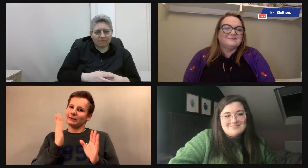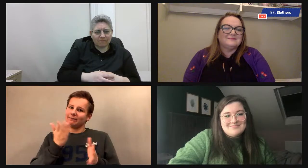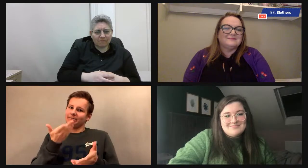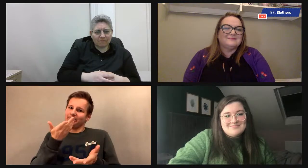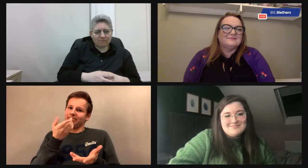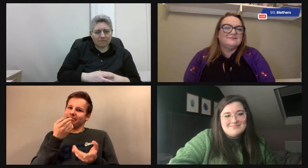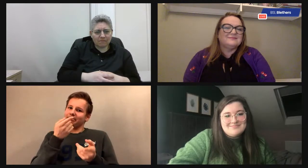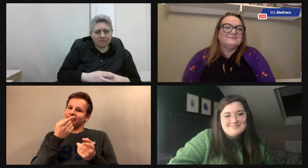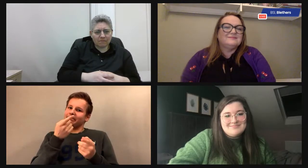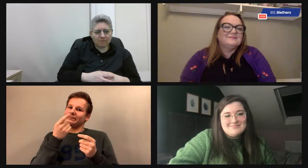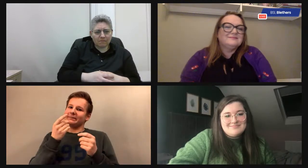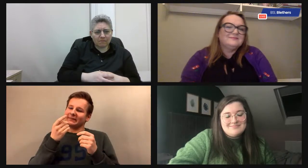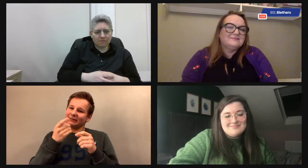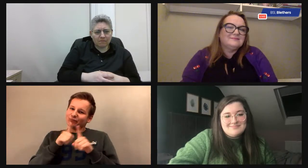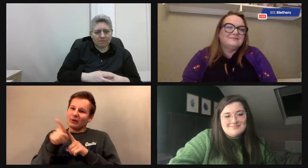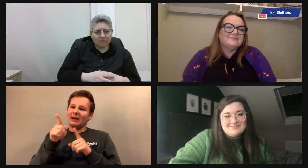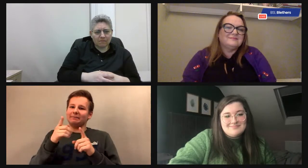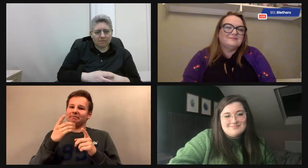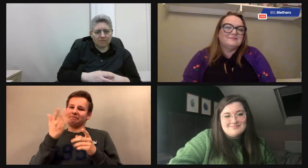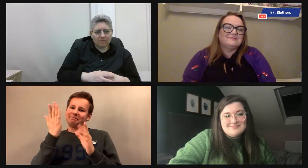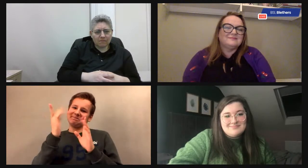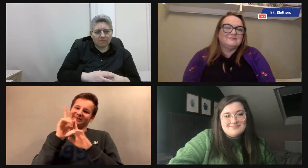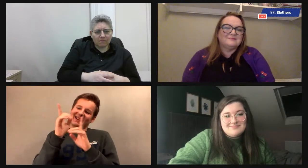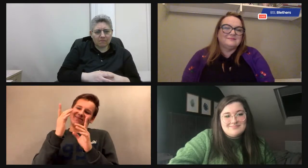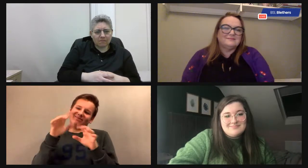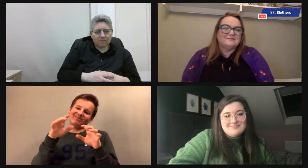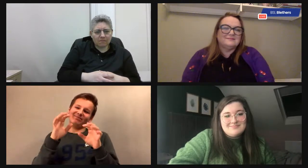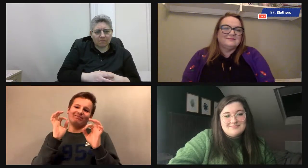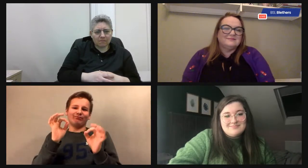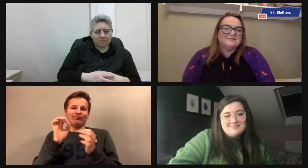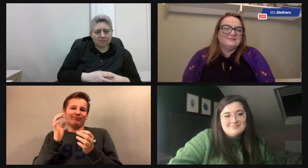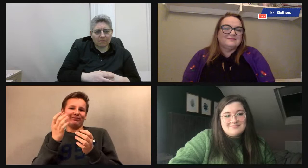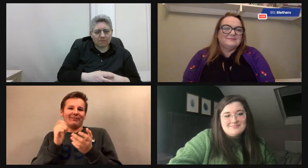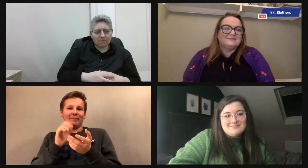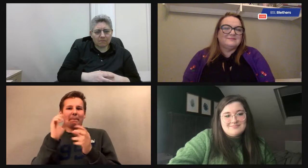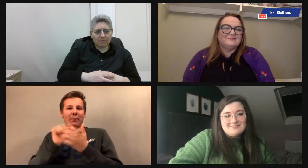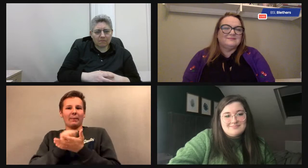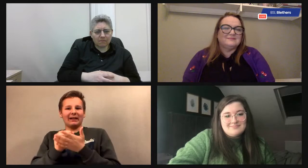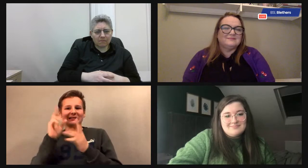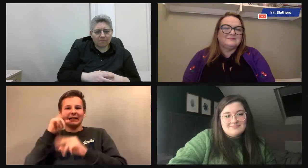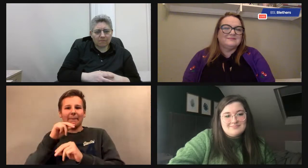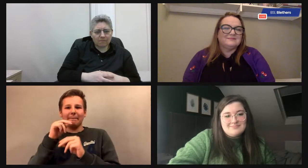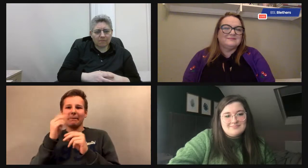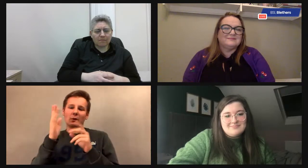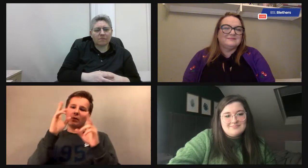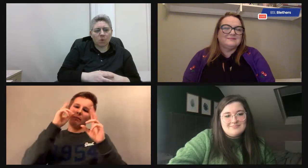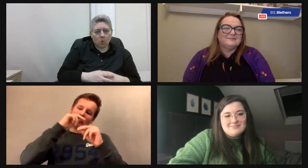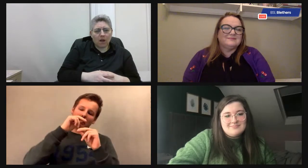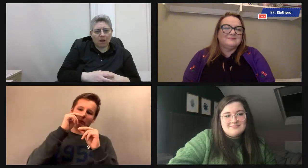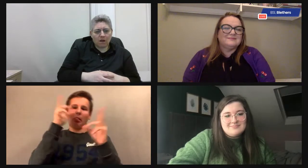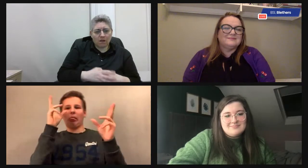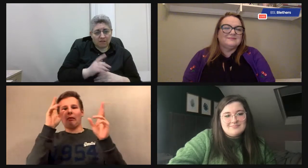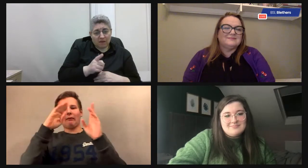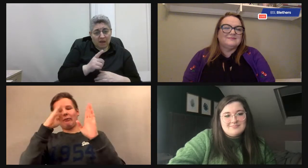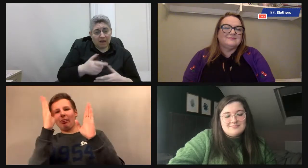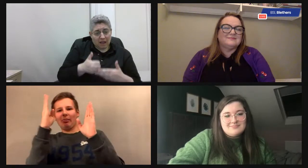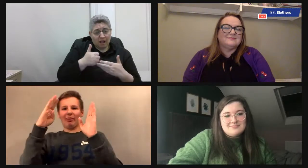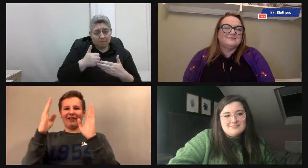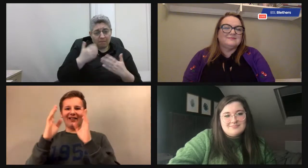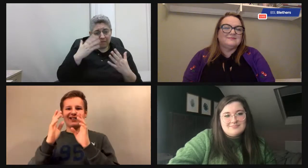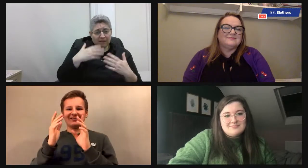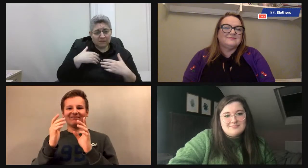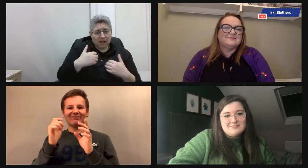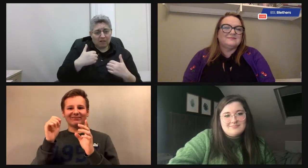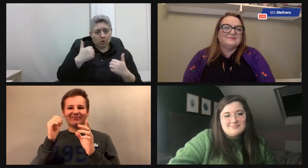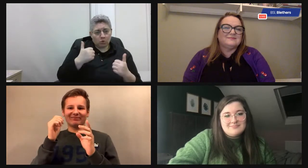bed. But you have to really train yourself and try and get to sleep properly because that does affect you as